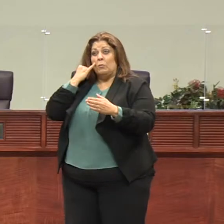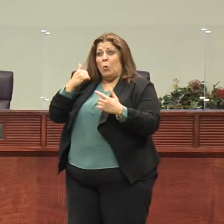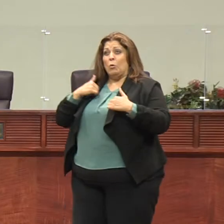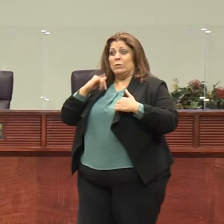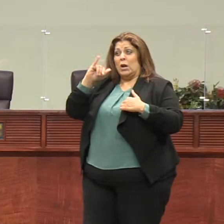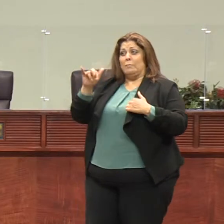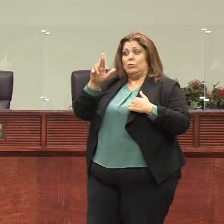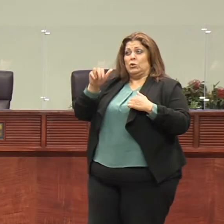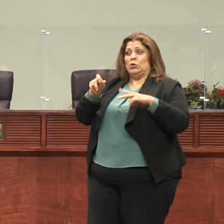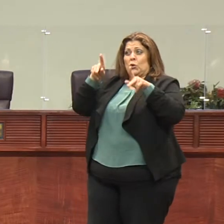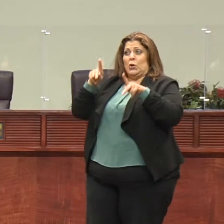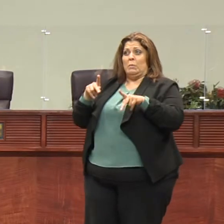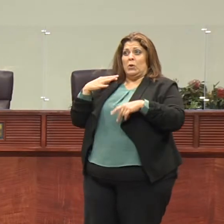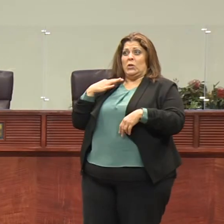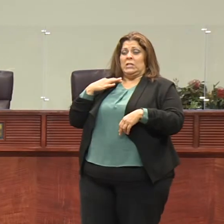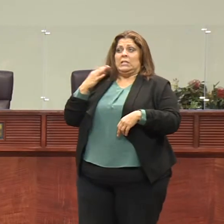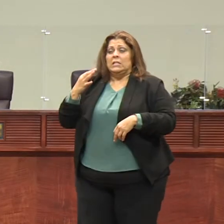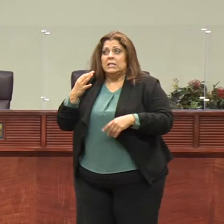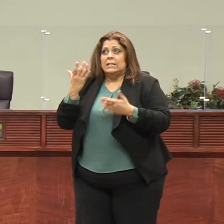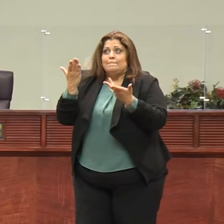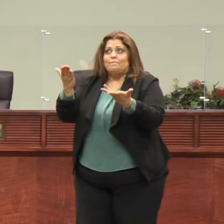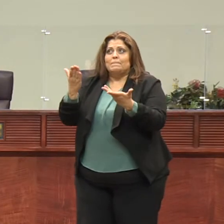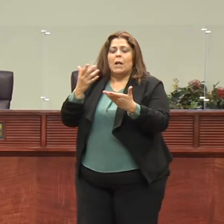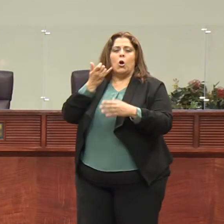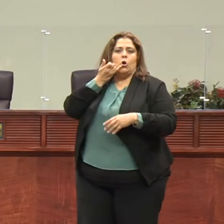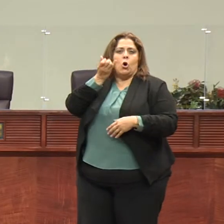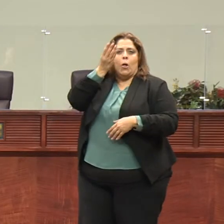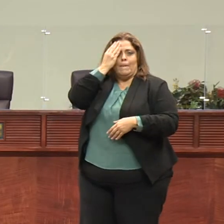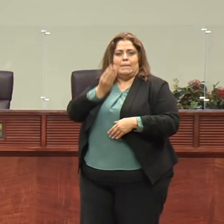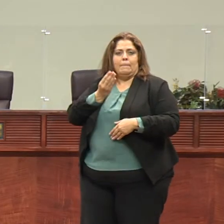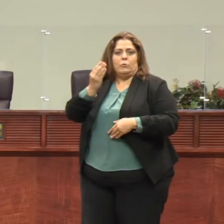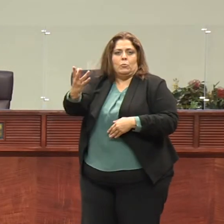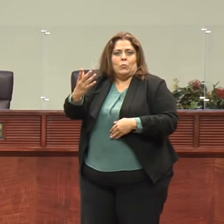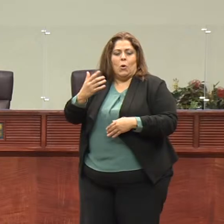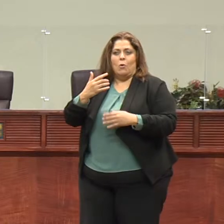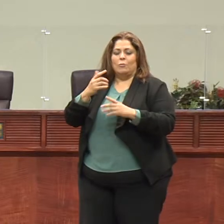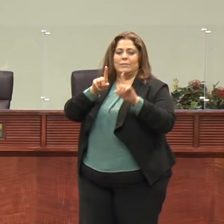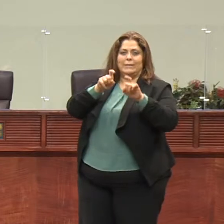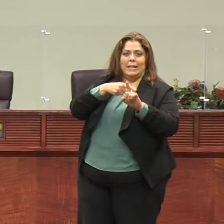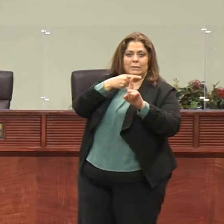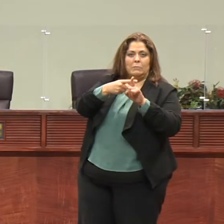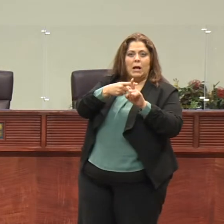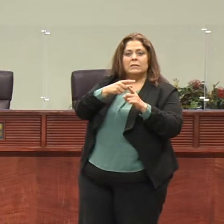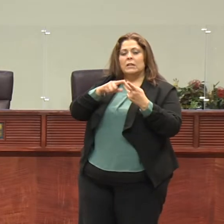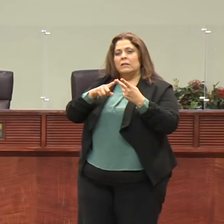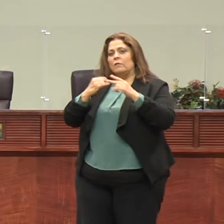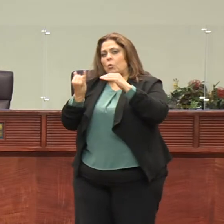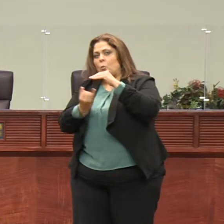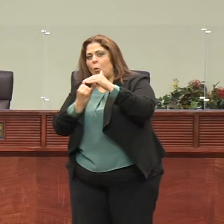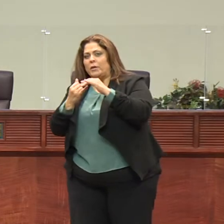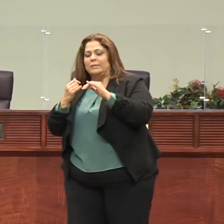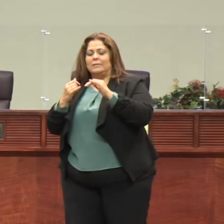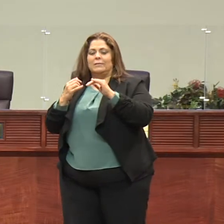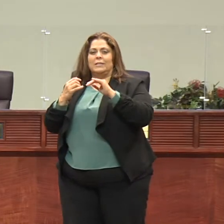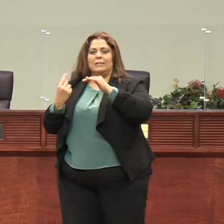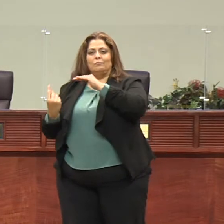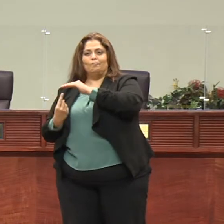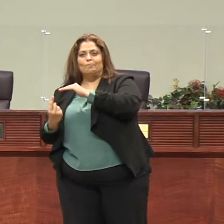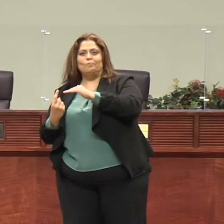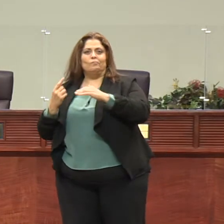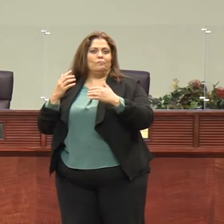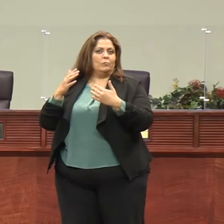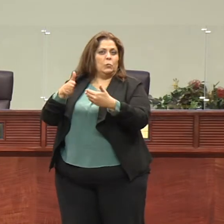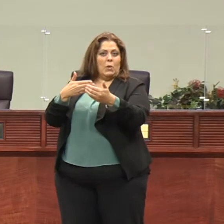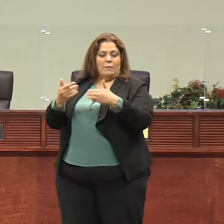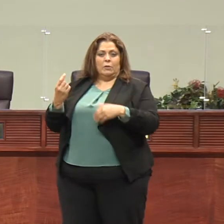days or you're under mandatory quarantine or isolation. Whenever possible, cases